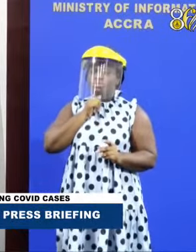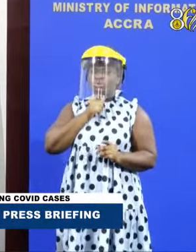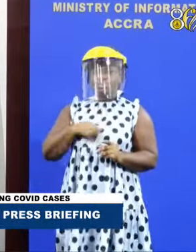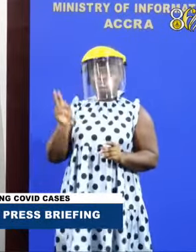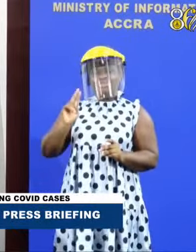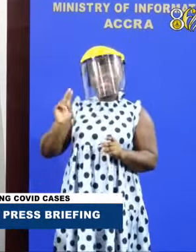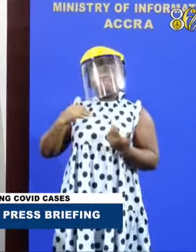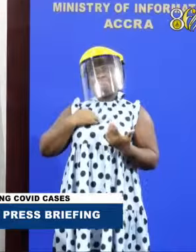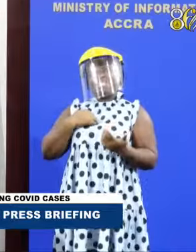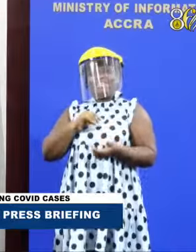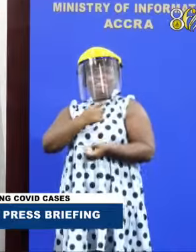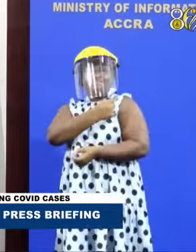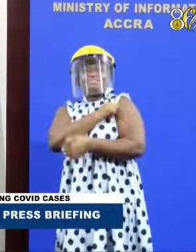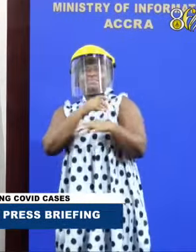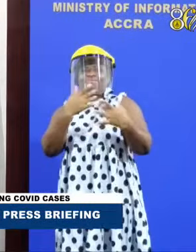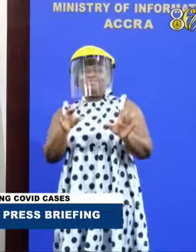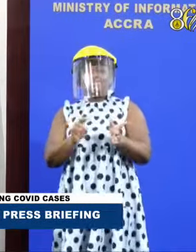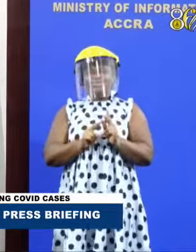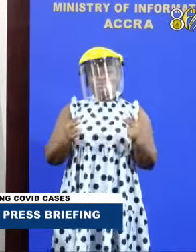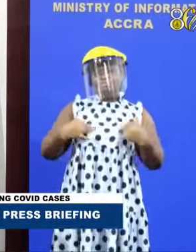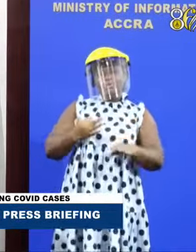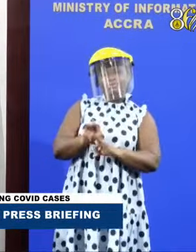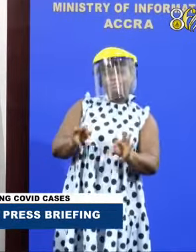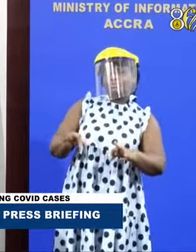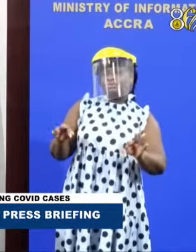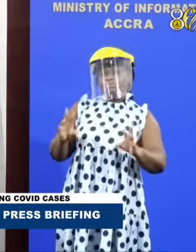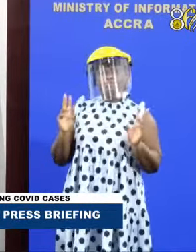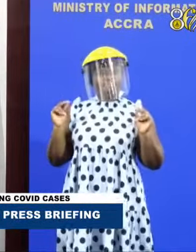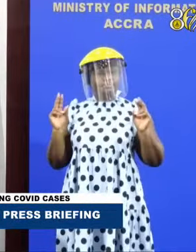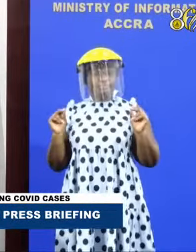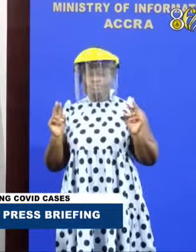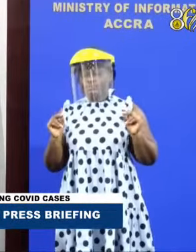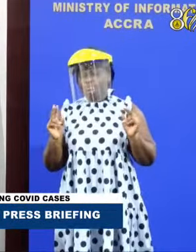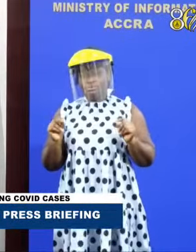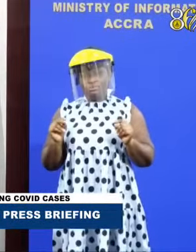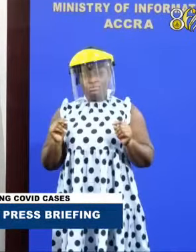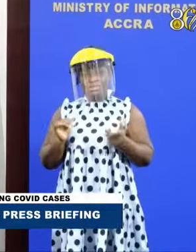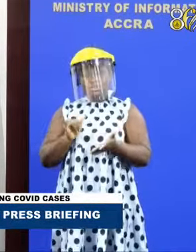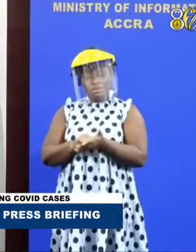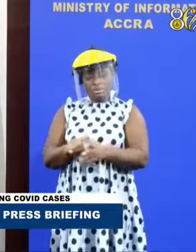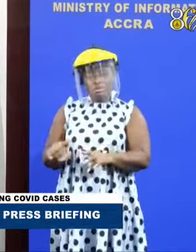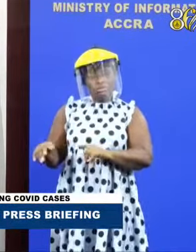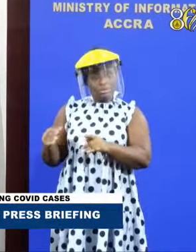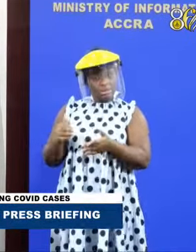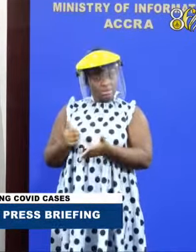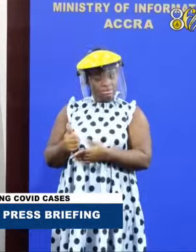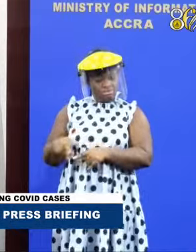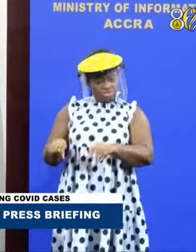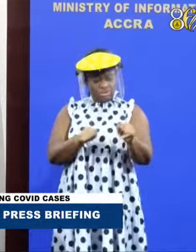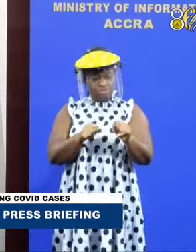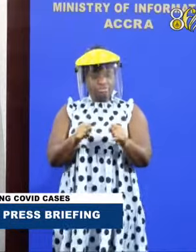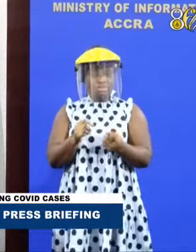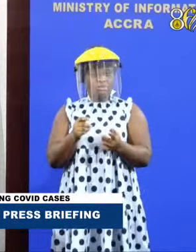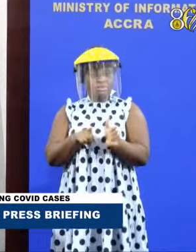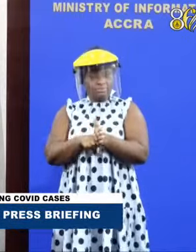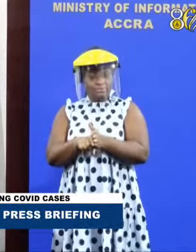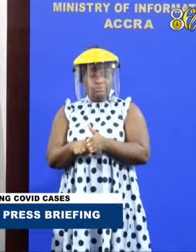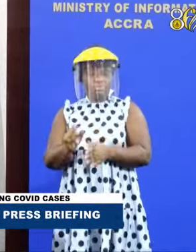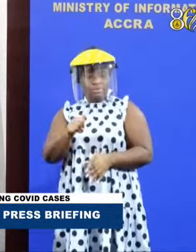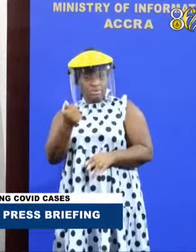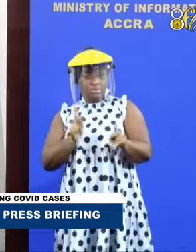advantage some of us have had to get vaccinated and use that to transmit to the unfortunate people.